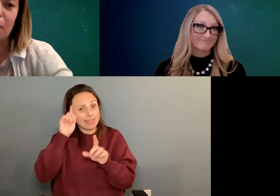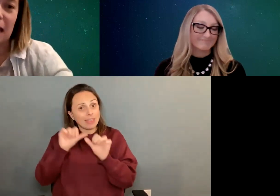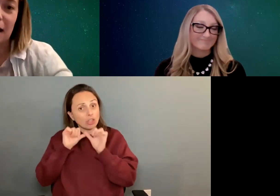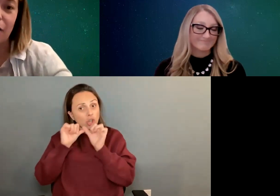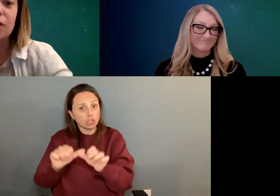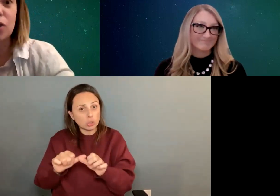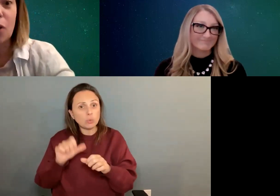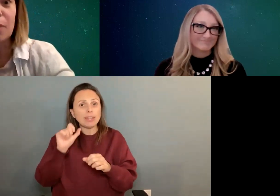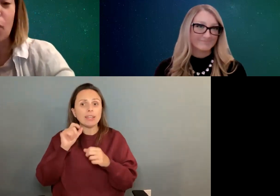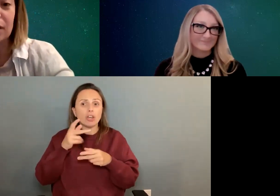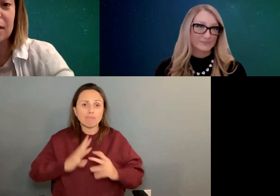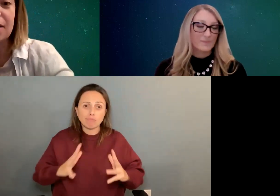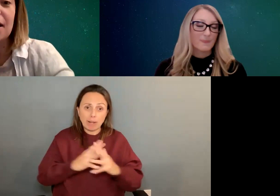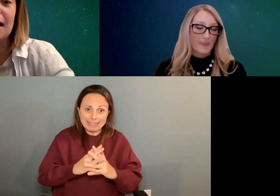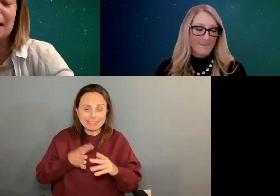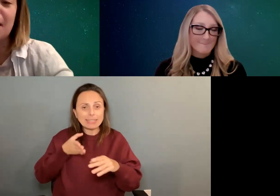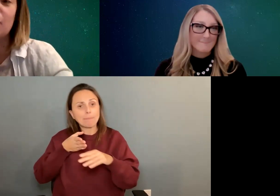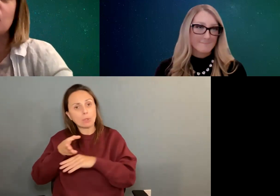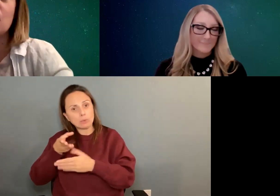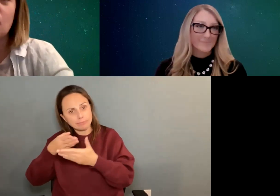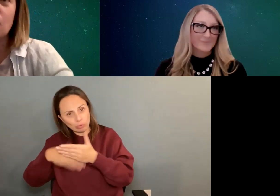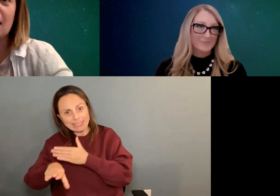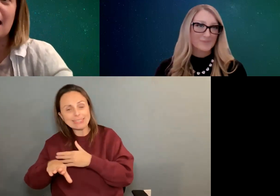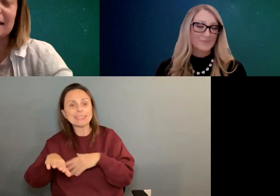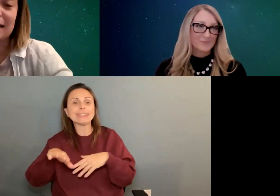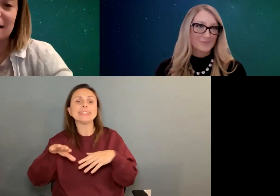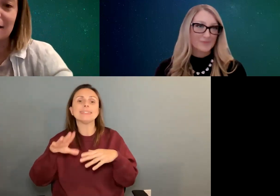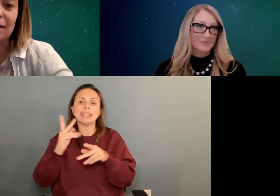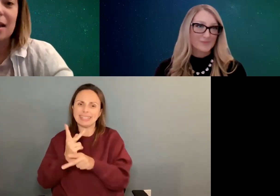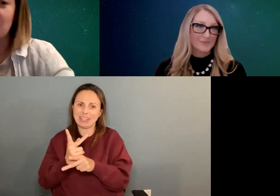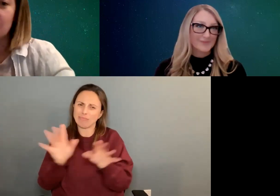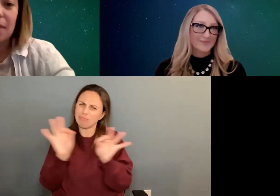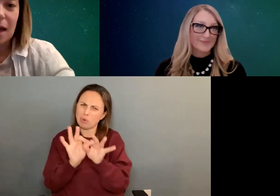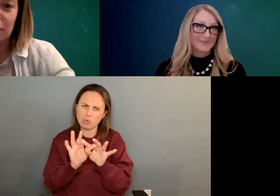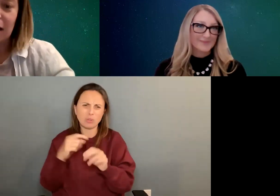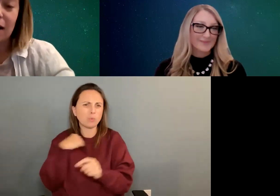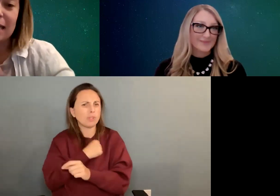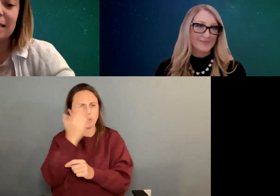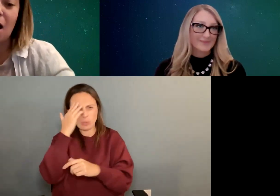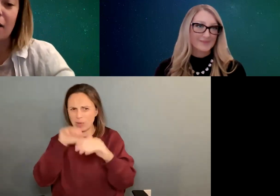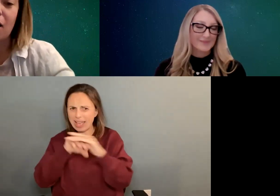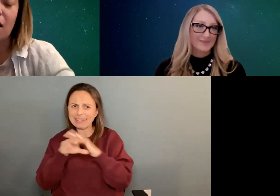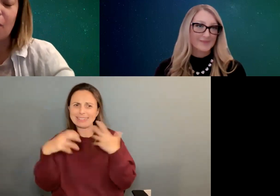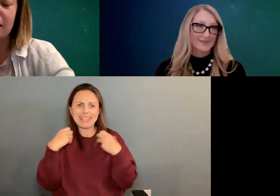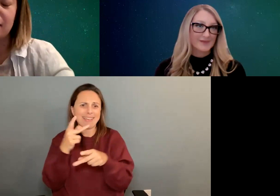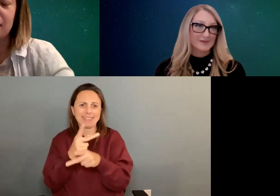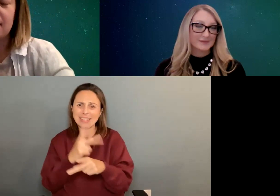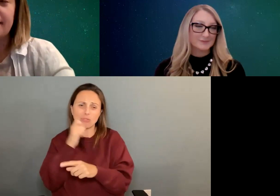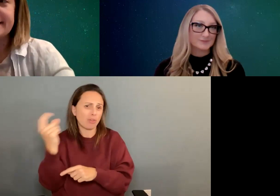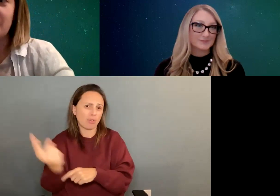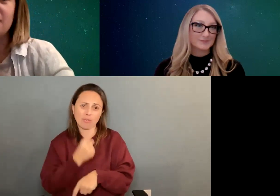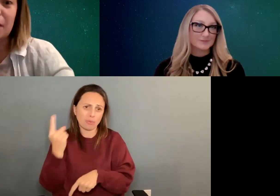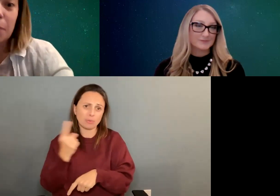and postpartum care is so important. And we know that accessing healthcare is not